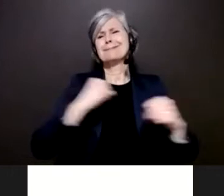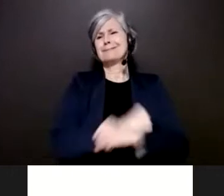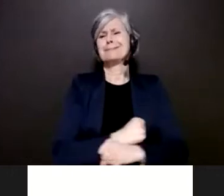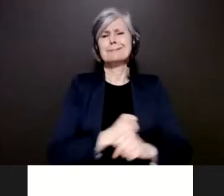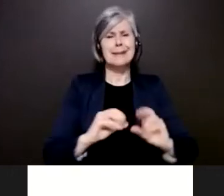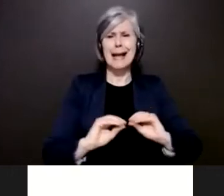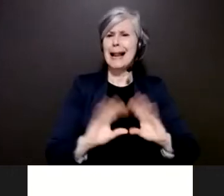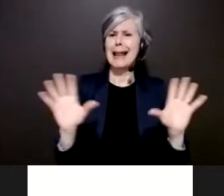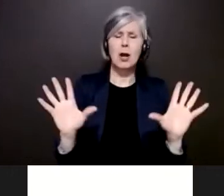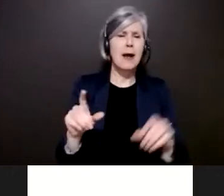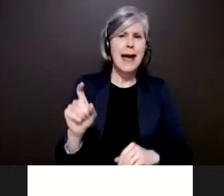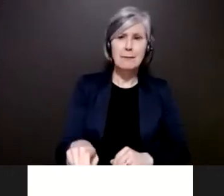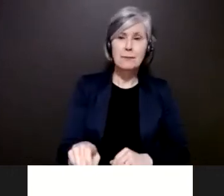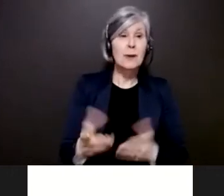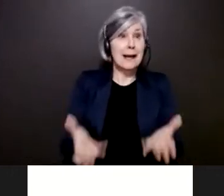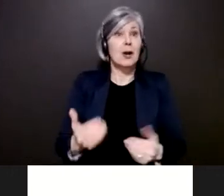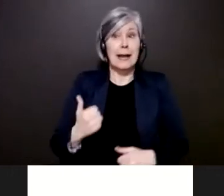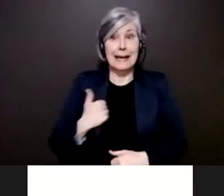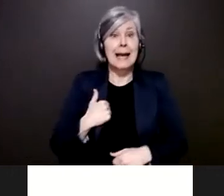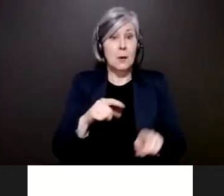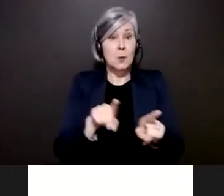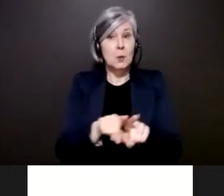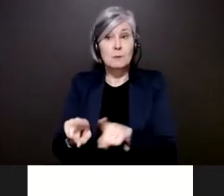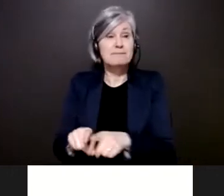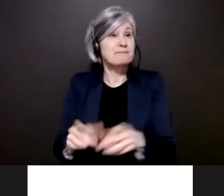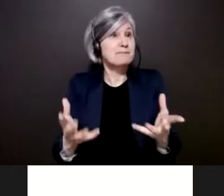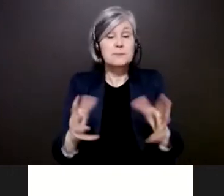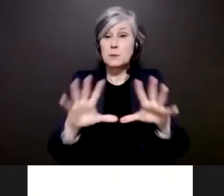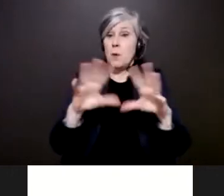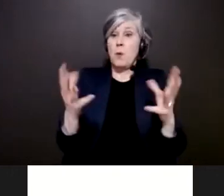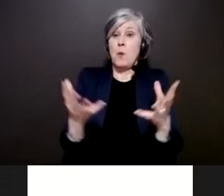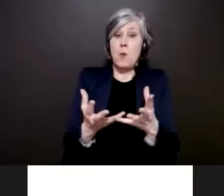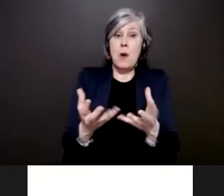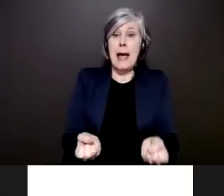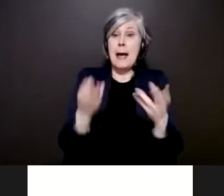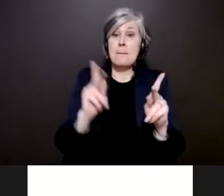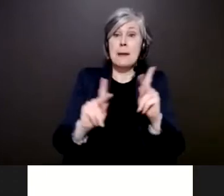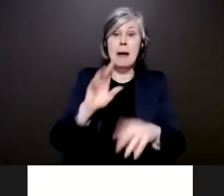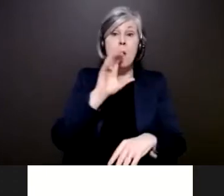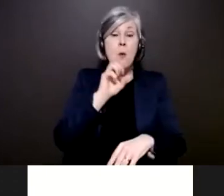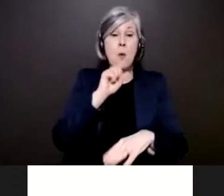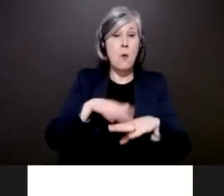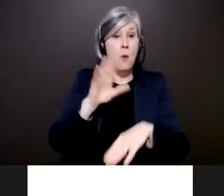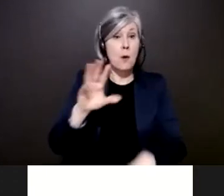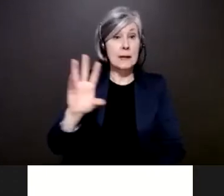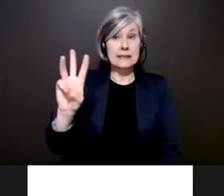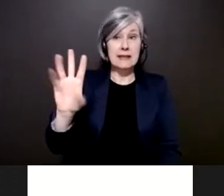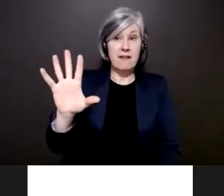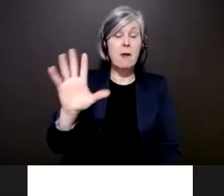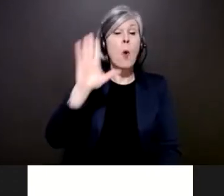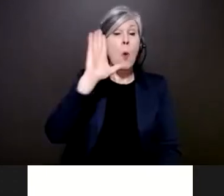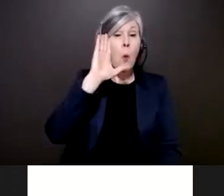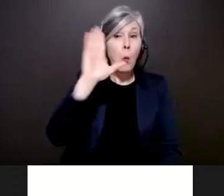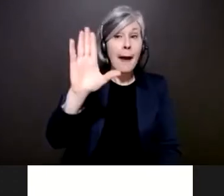sure, the world is aging rapidly. The projected number of people over age 65 is going to reach